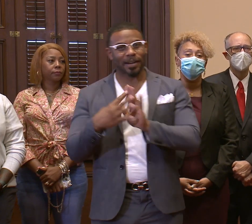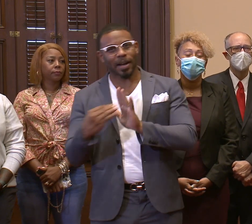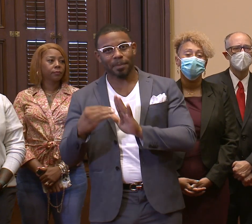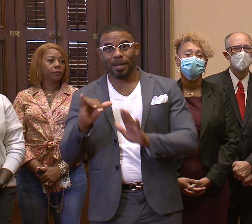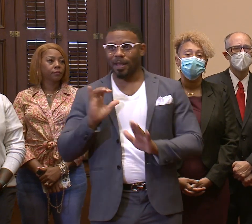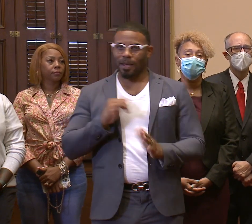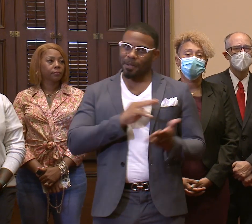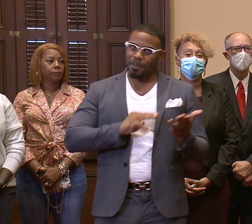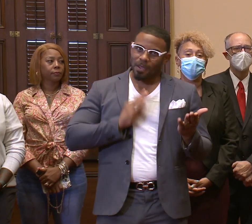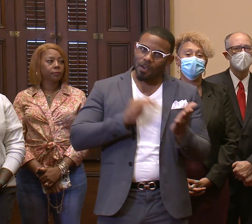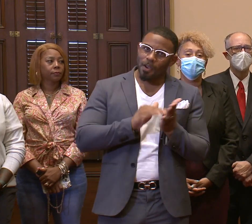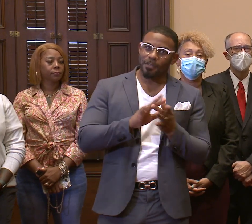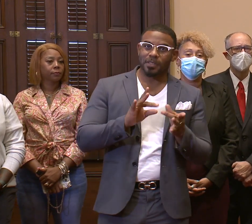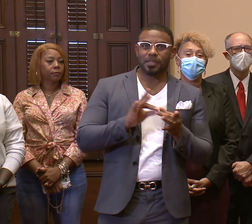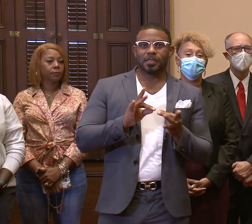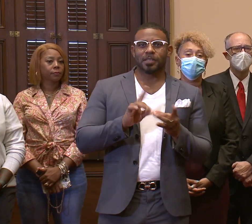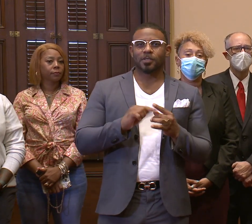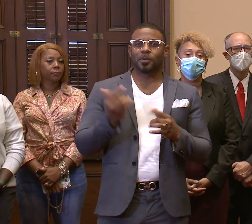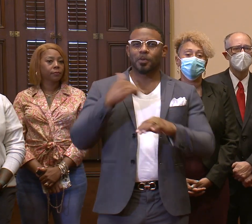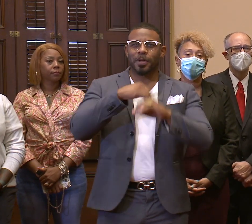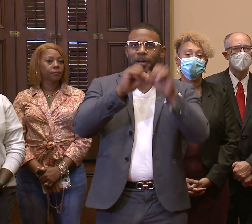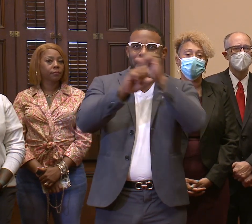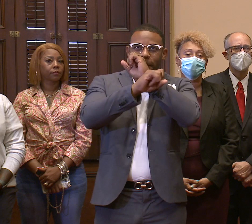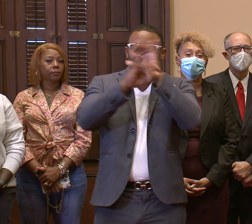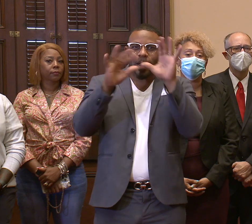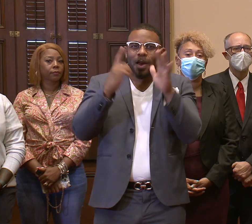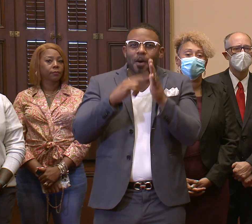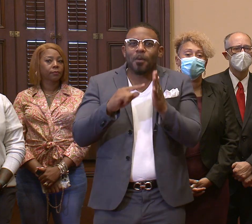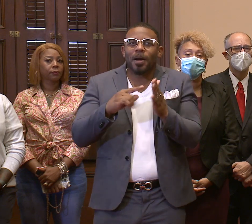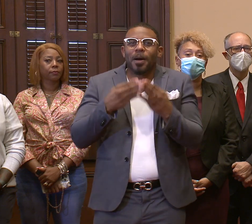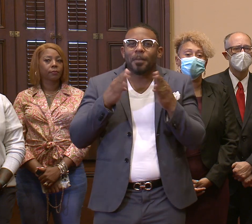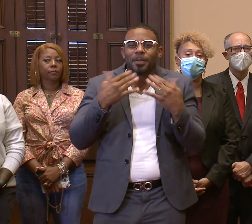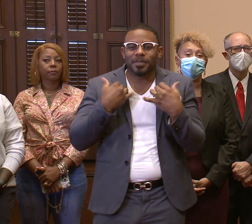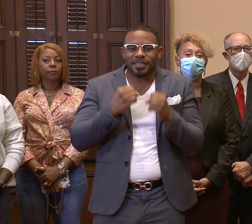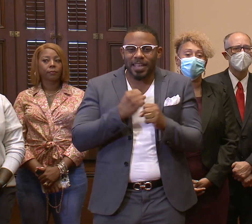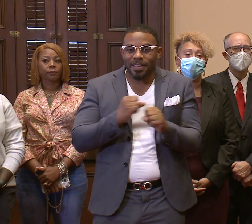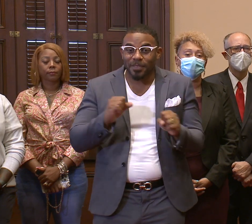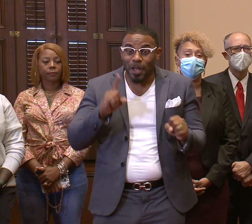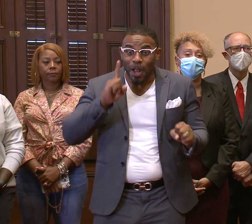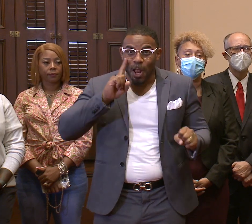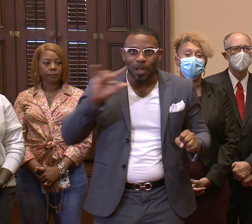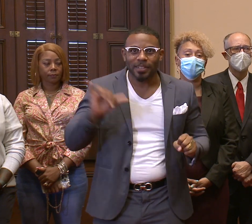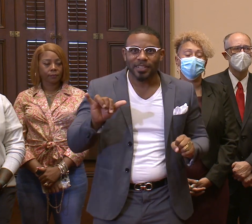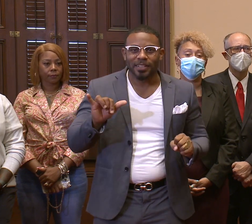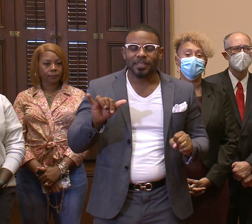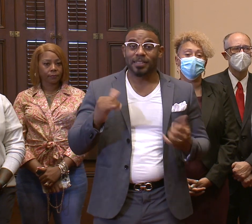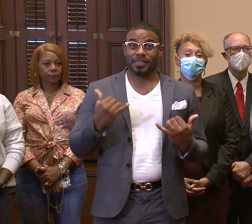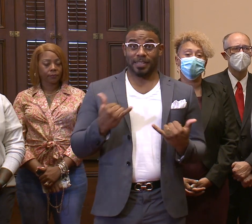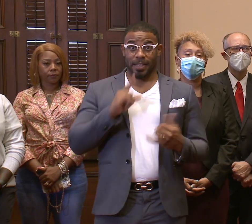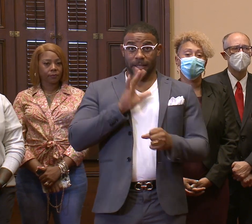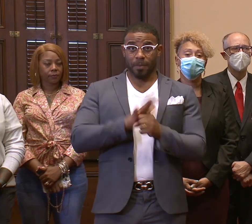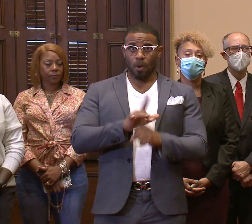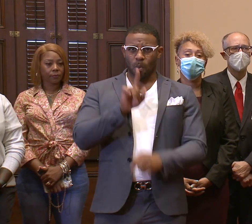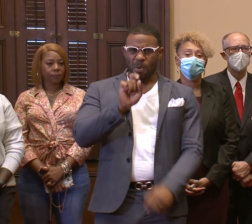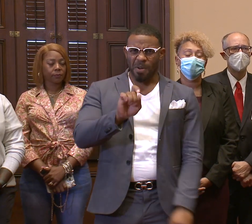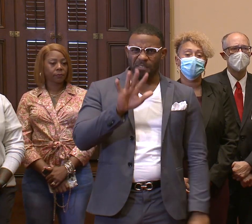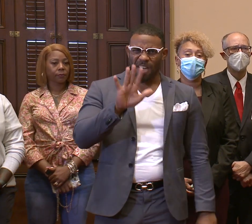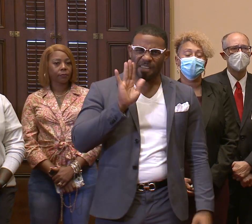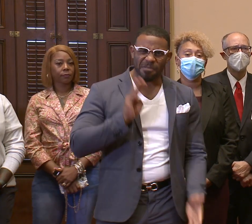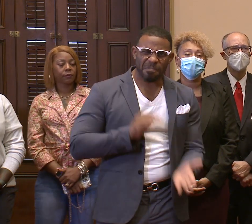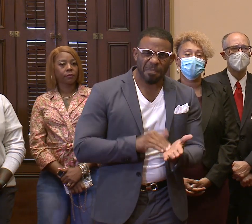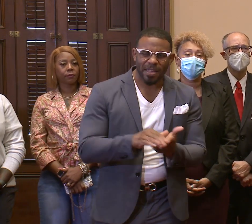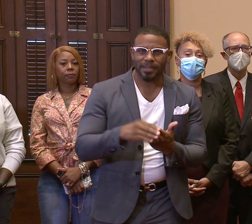our mayor often says, to reimagine what public safety means. Today's commitment of